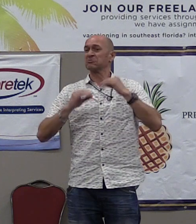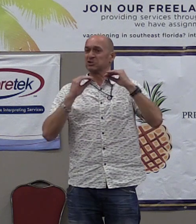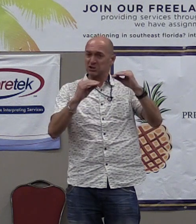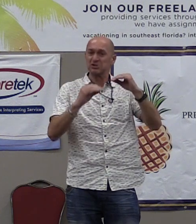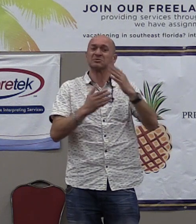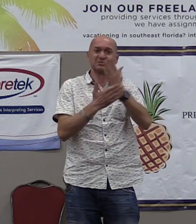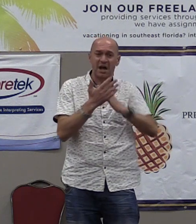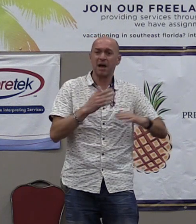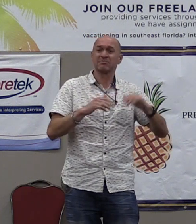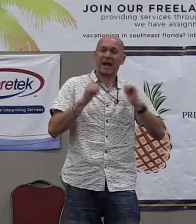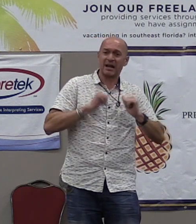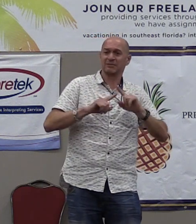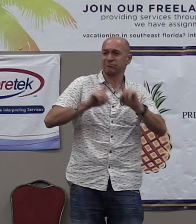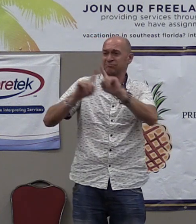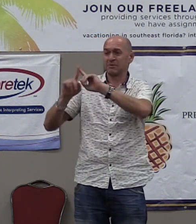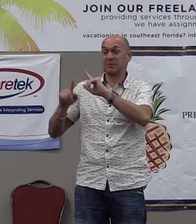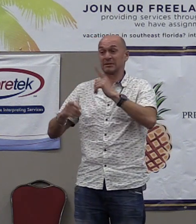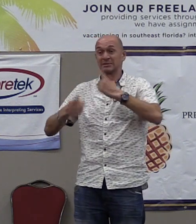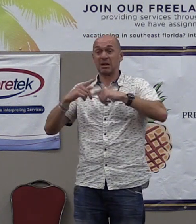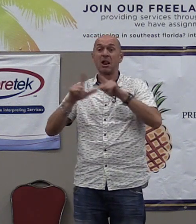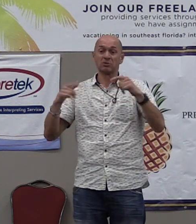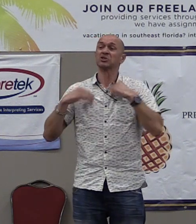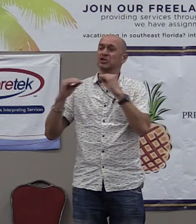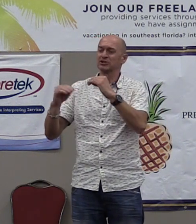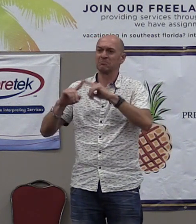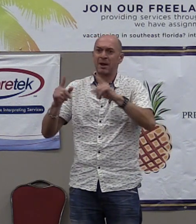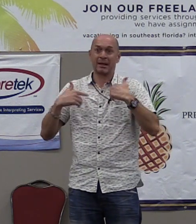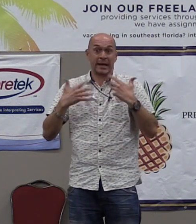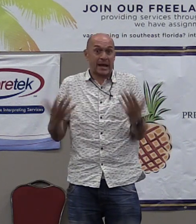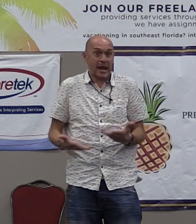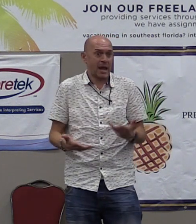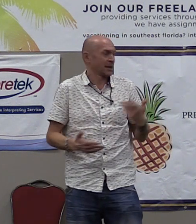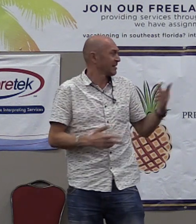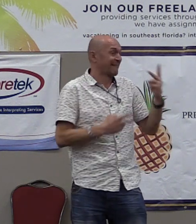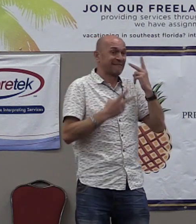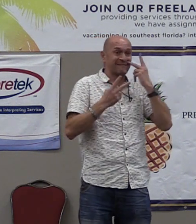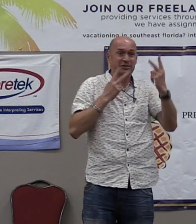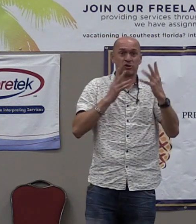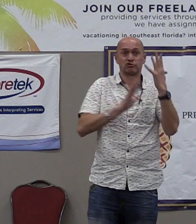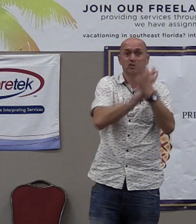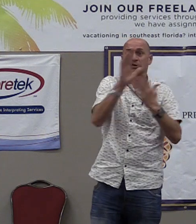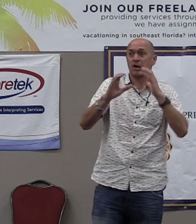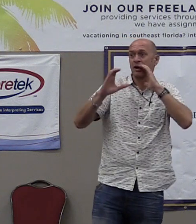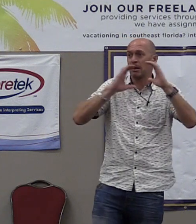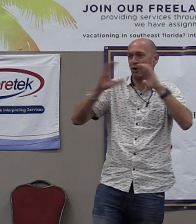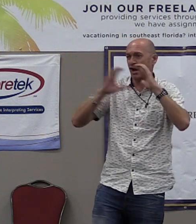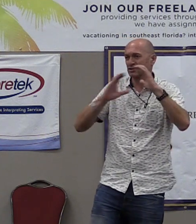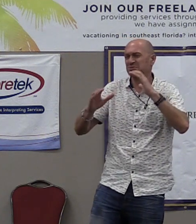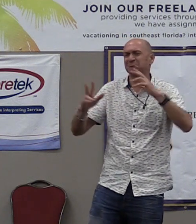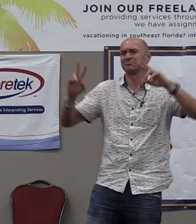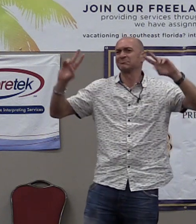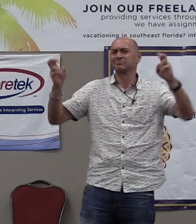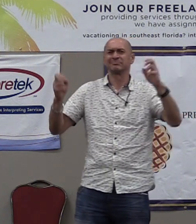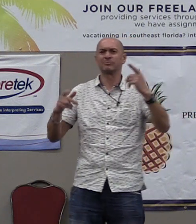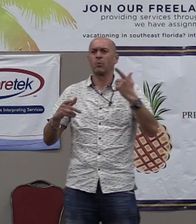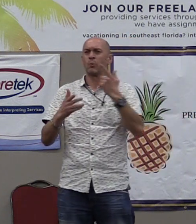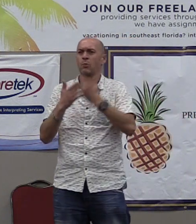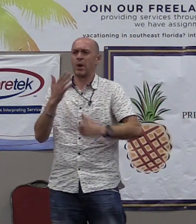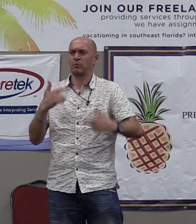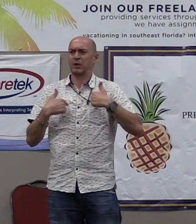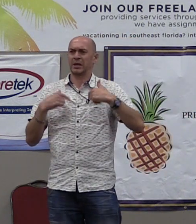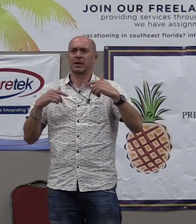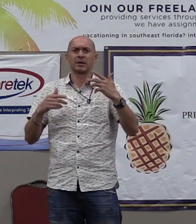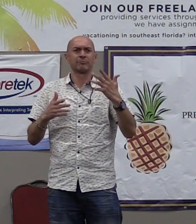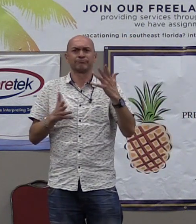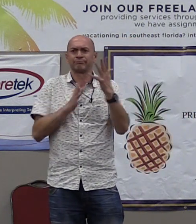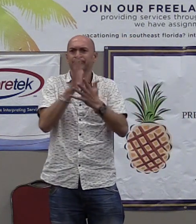I have been a clown and I've majored in theater and I've taught some sign language, but I'm here to do visual